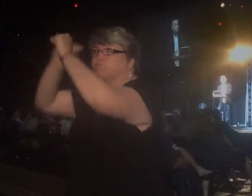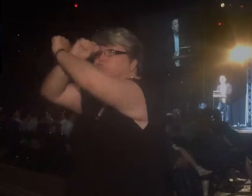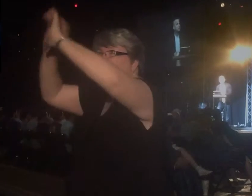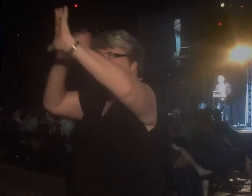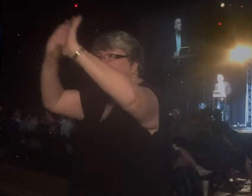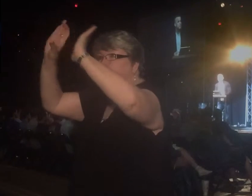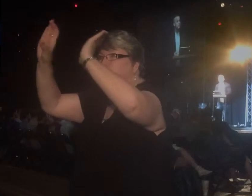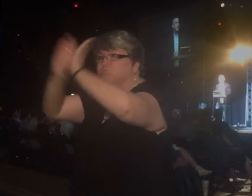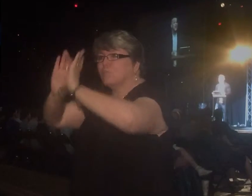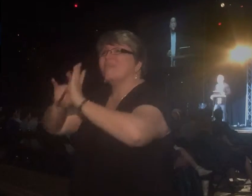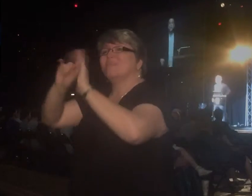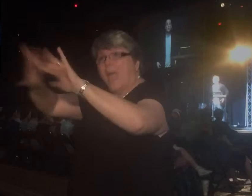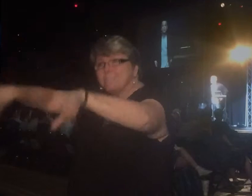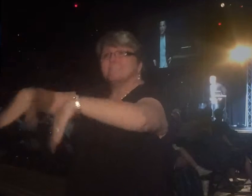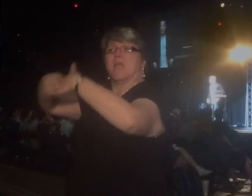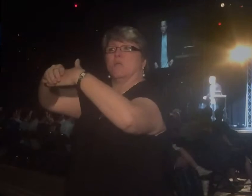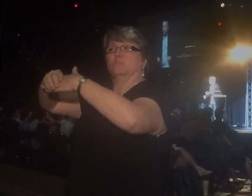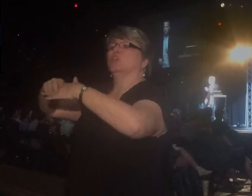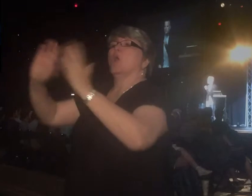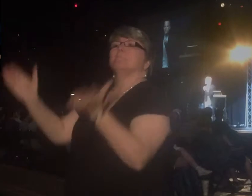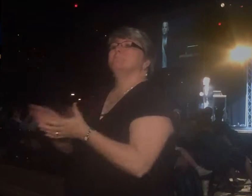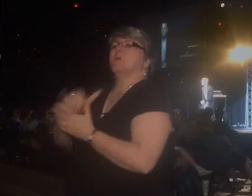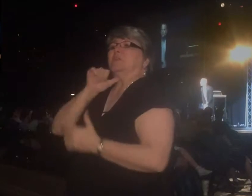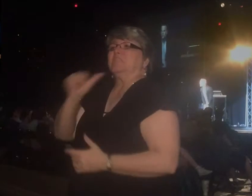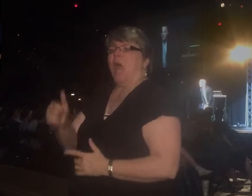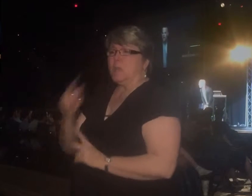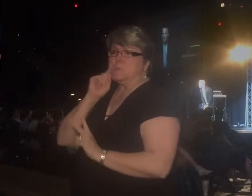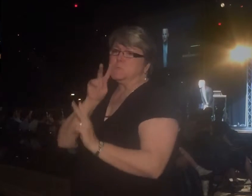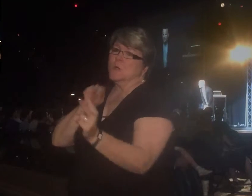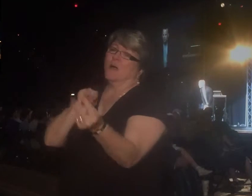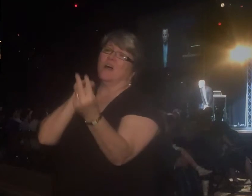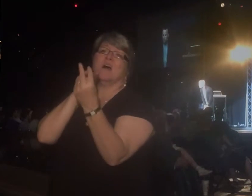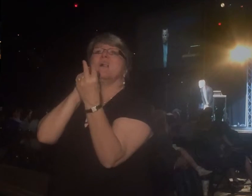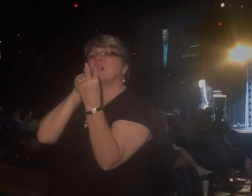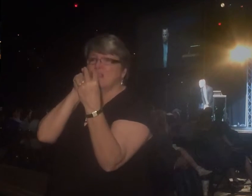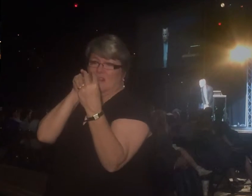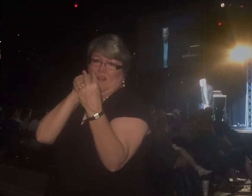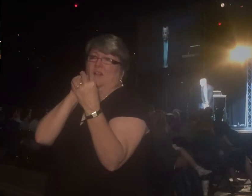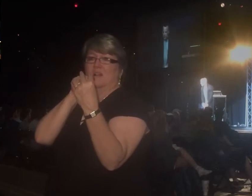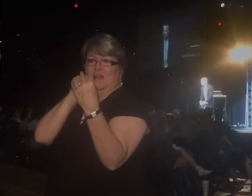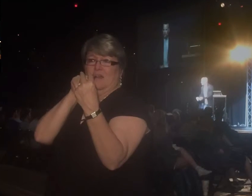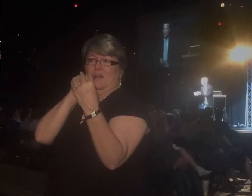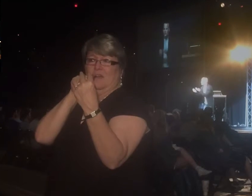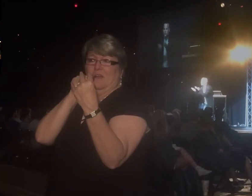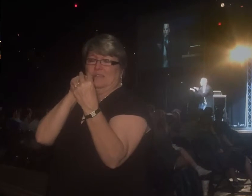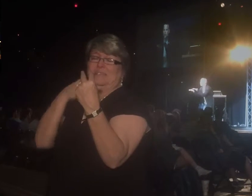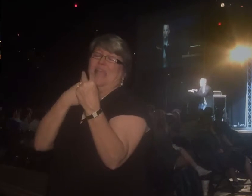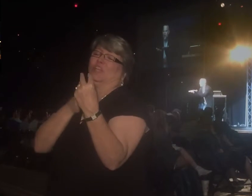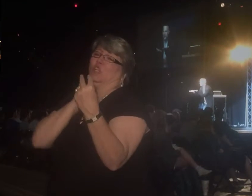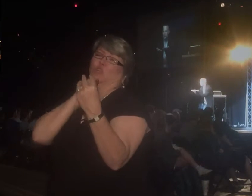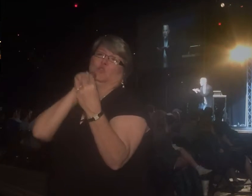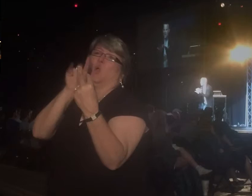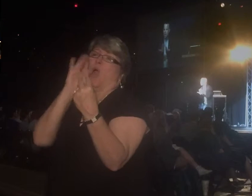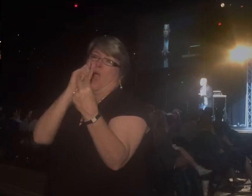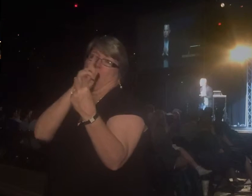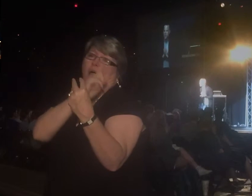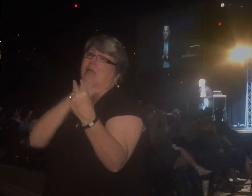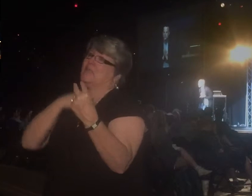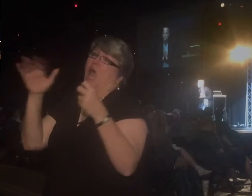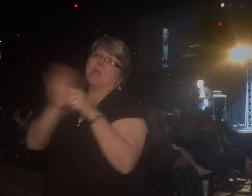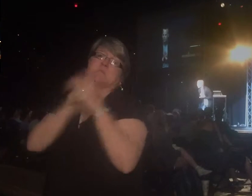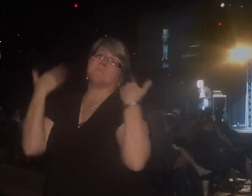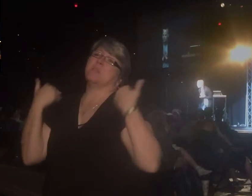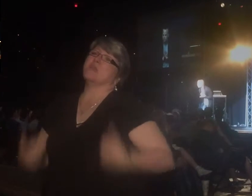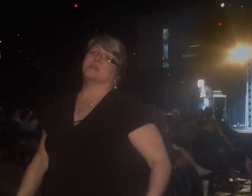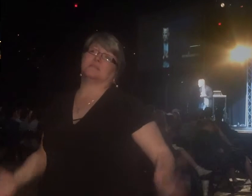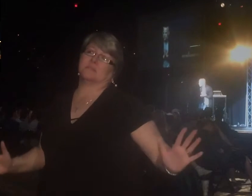gave you of what marriage is supposed to be. Marriage is not you looking deep into the eyes of someone and saying, in your eyes, I am